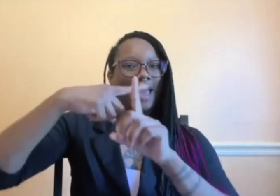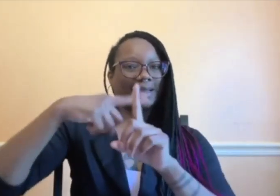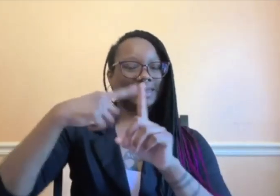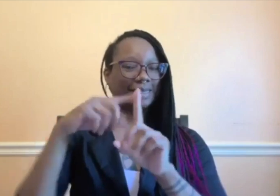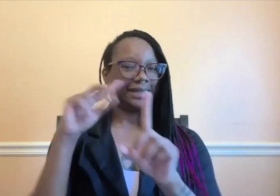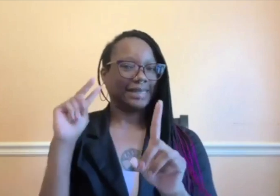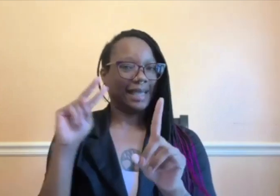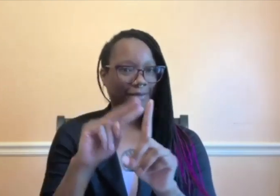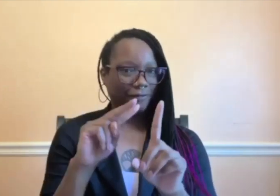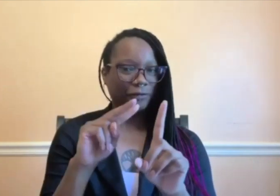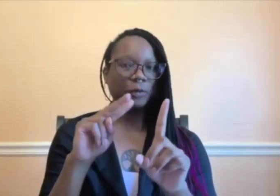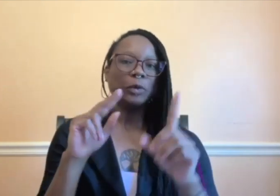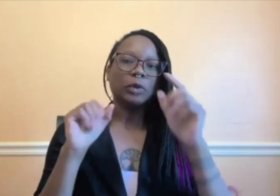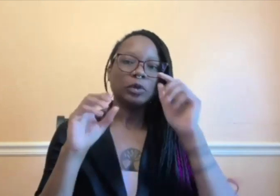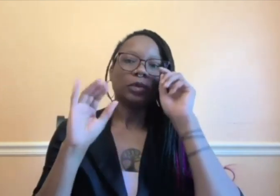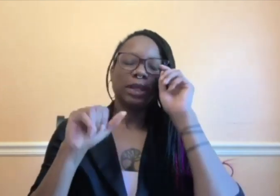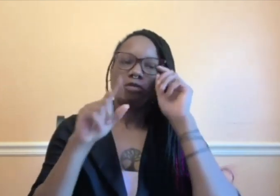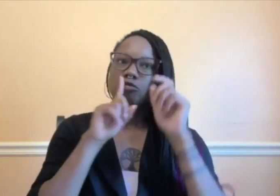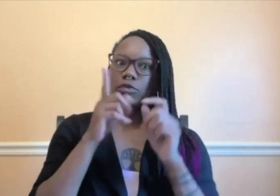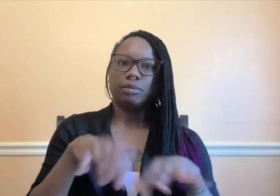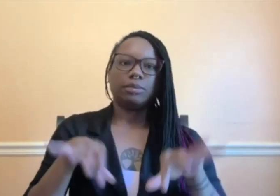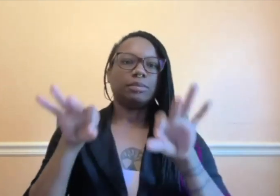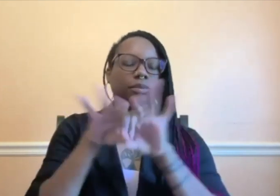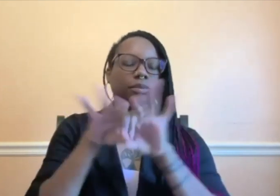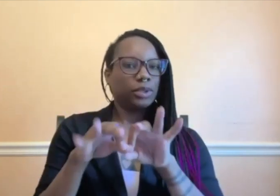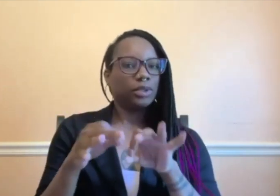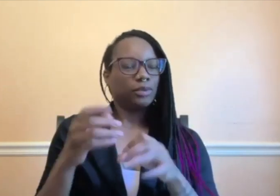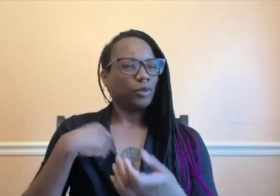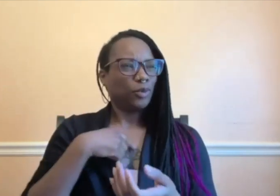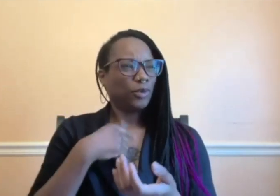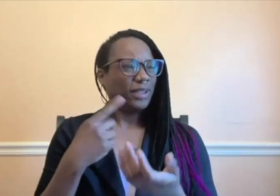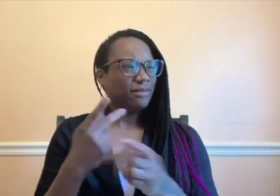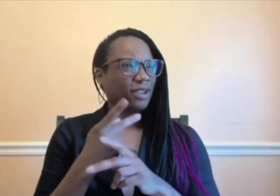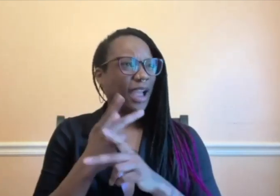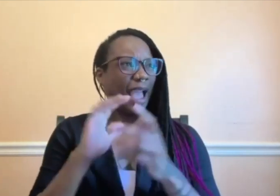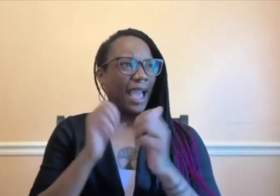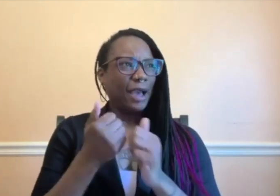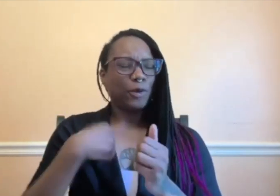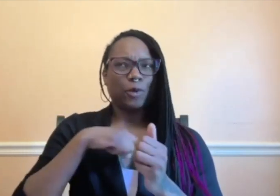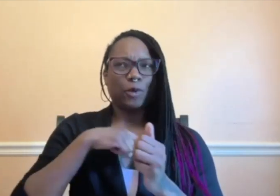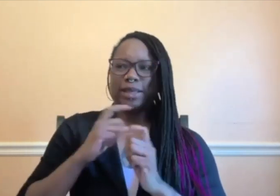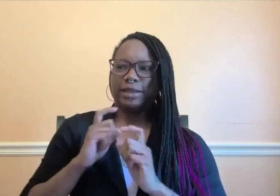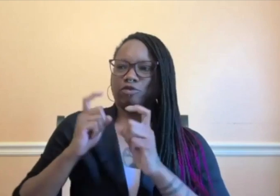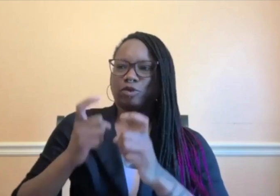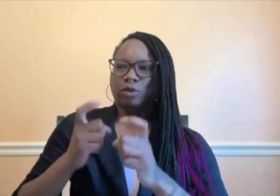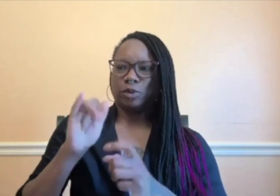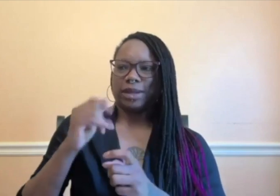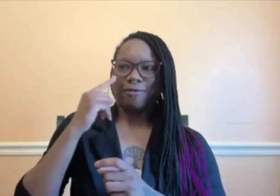them from a positive viewpoint. And that was very critical about how we